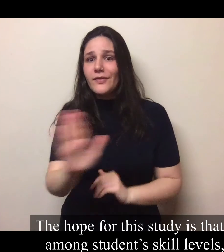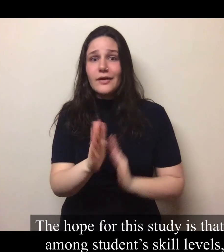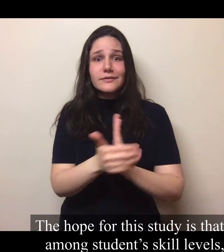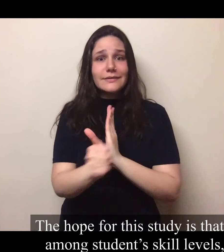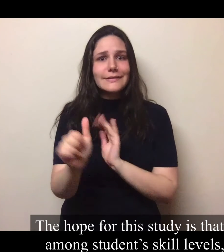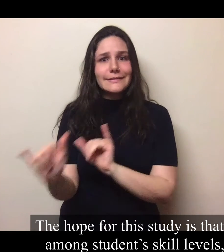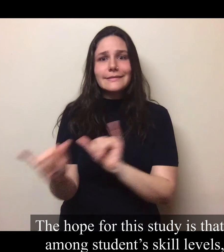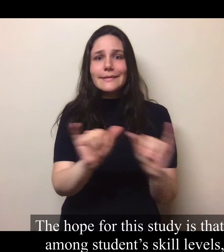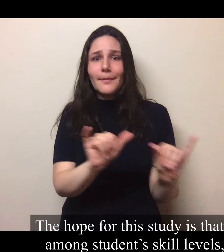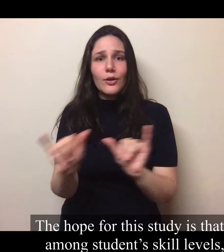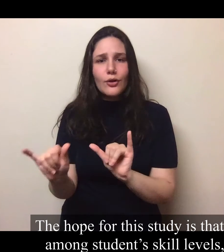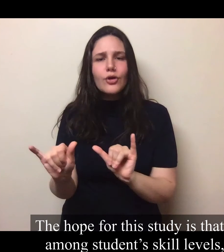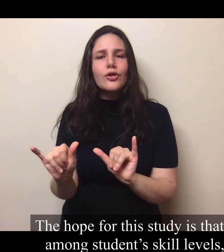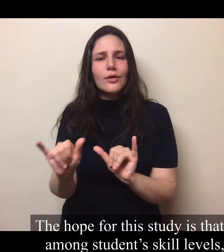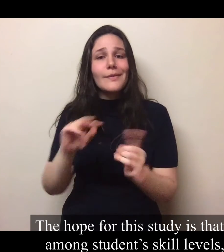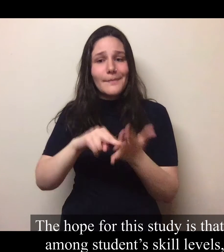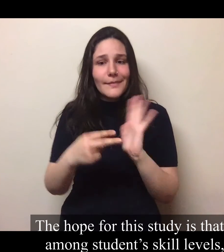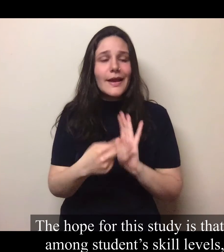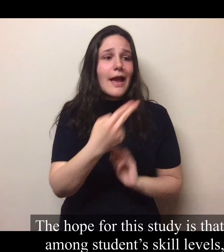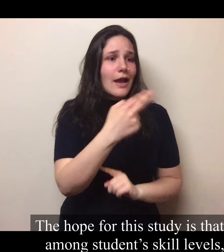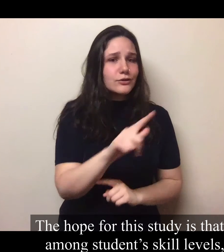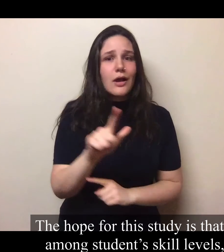also similarities as well.